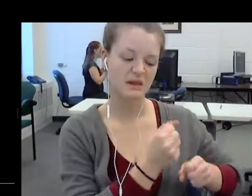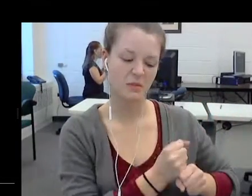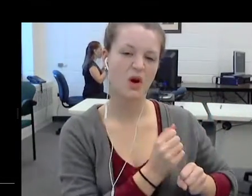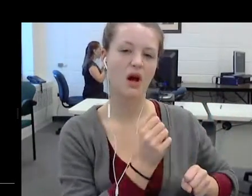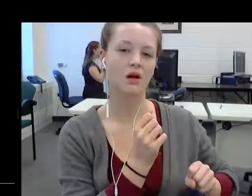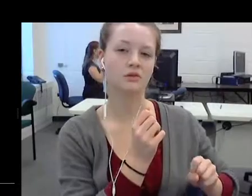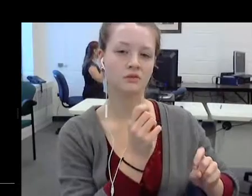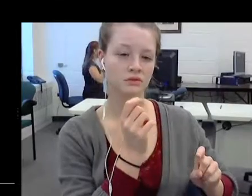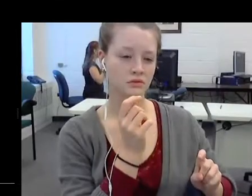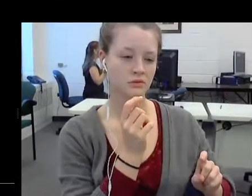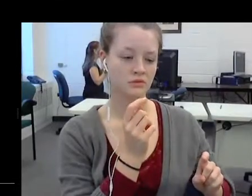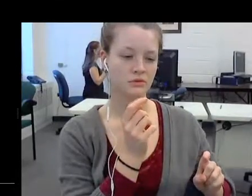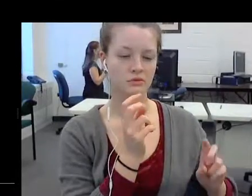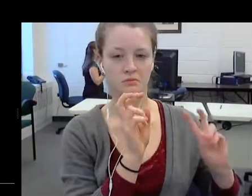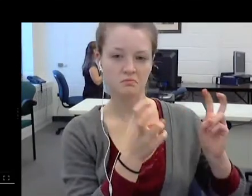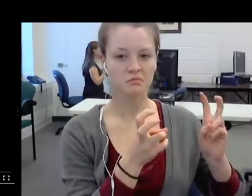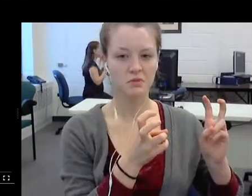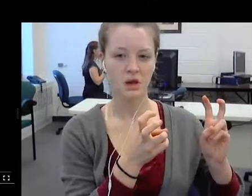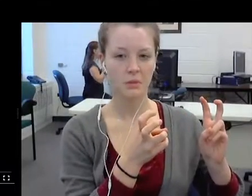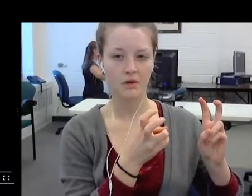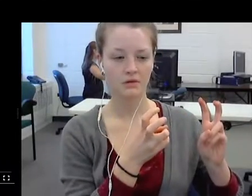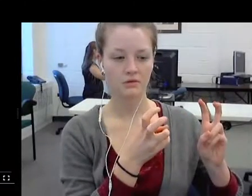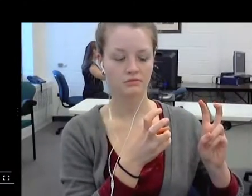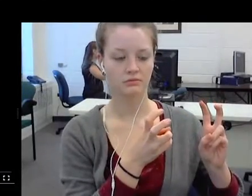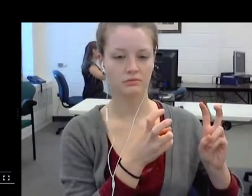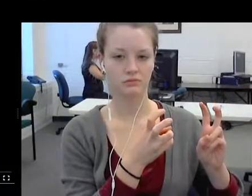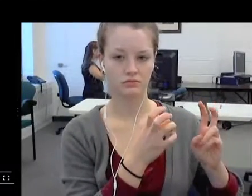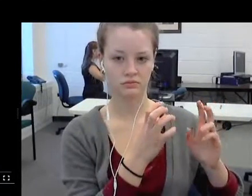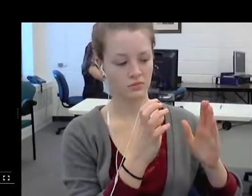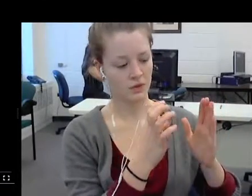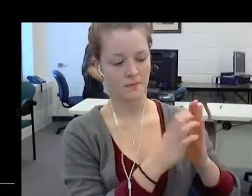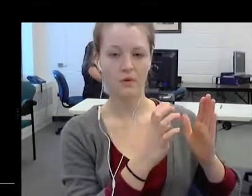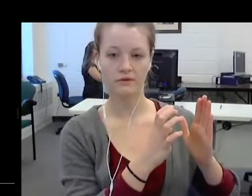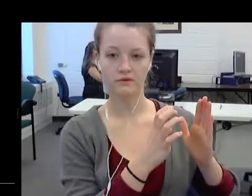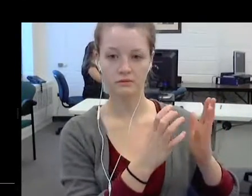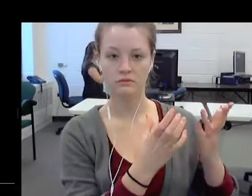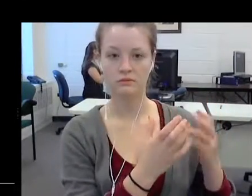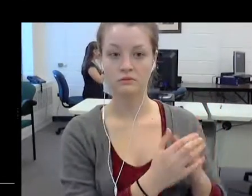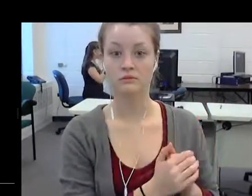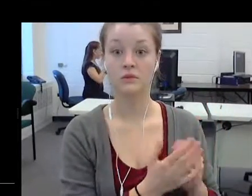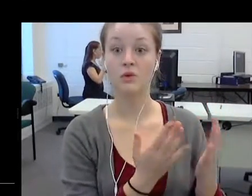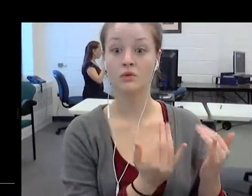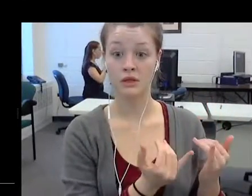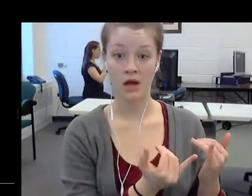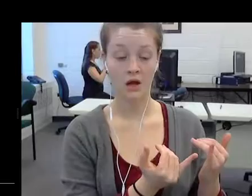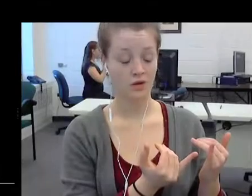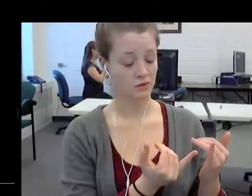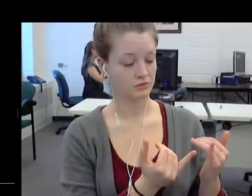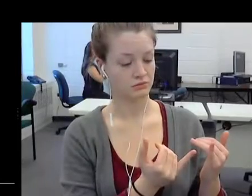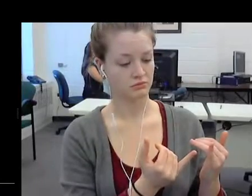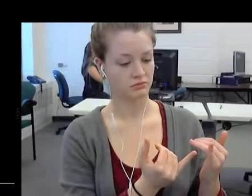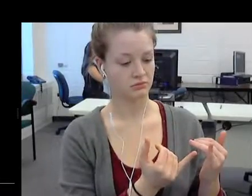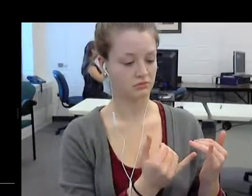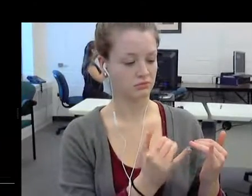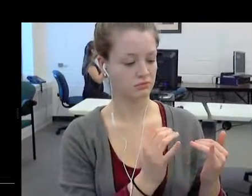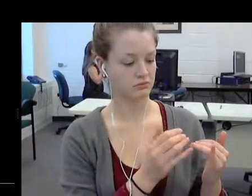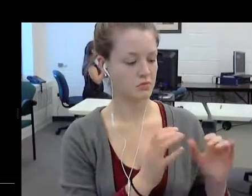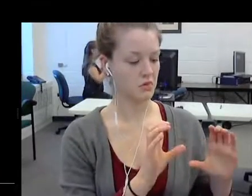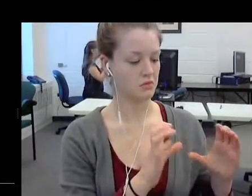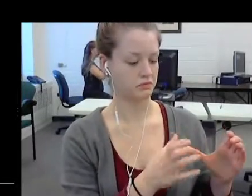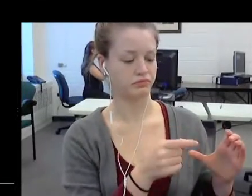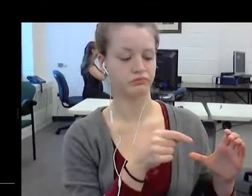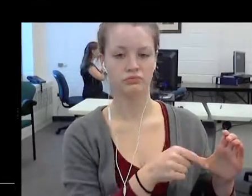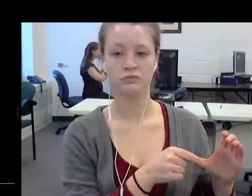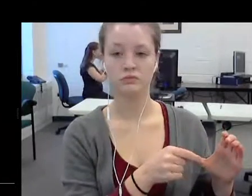that paragraph. So we'll take this section here. We've got, under the main category of wolf,